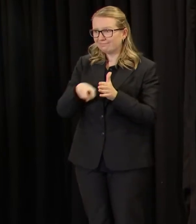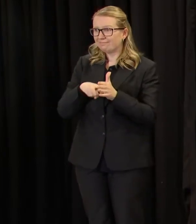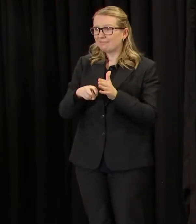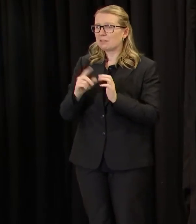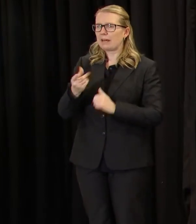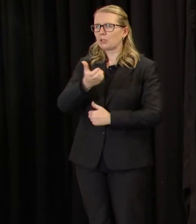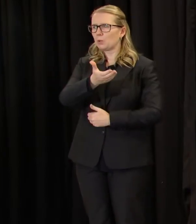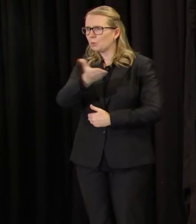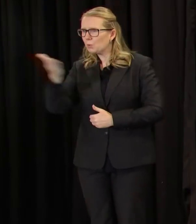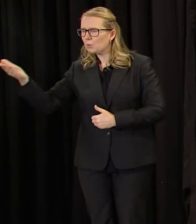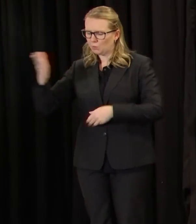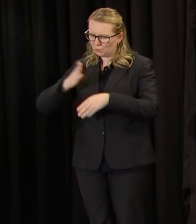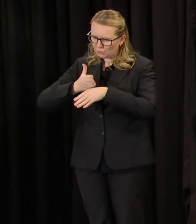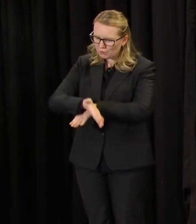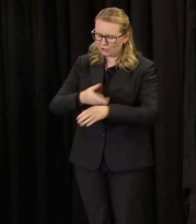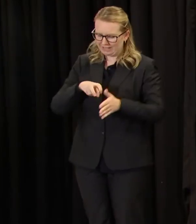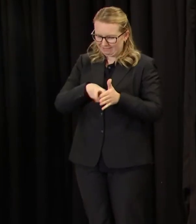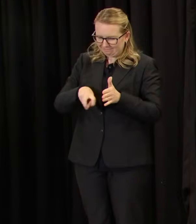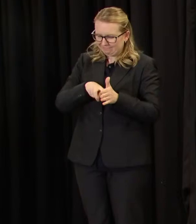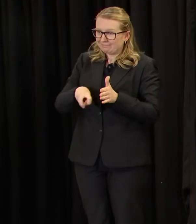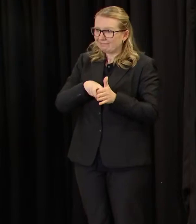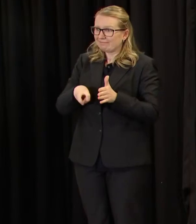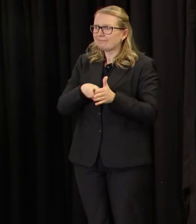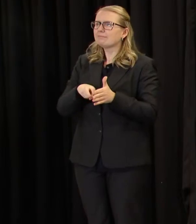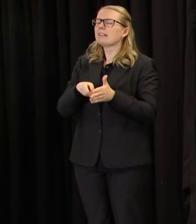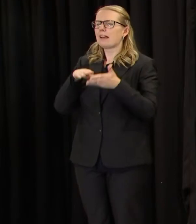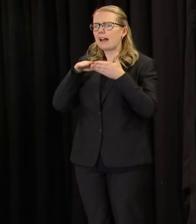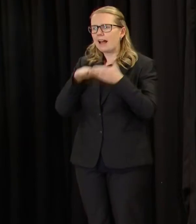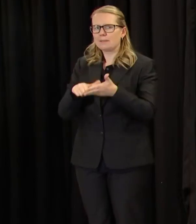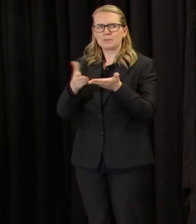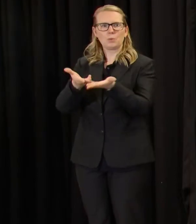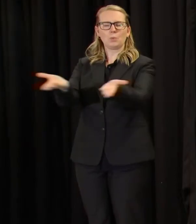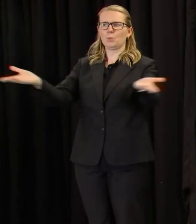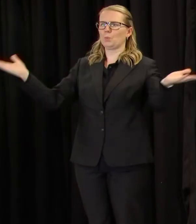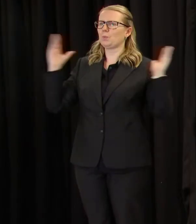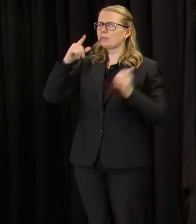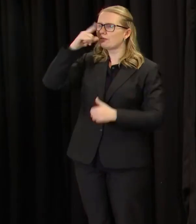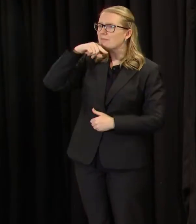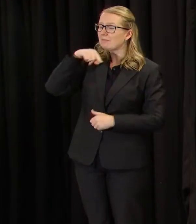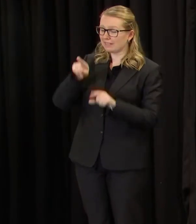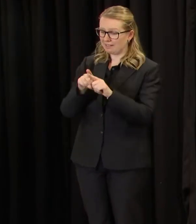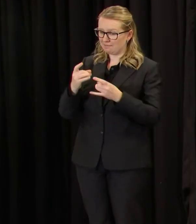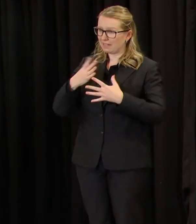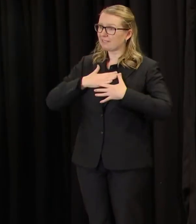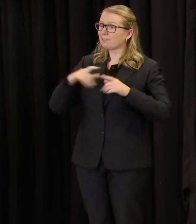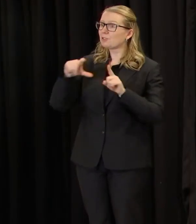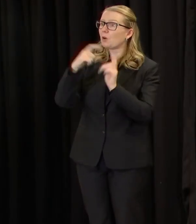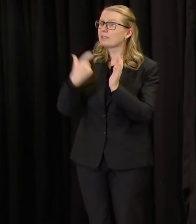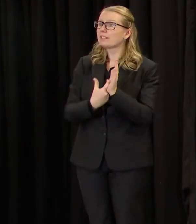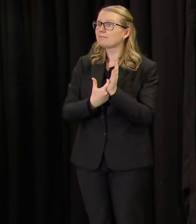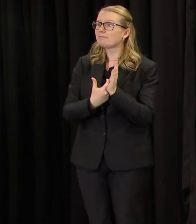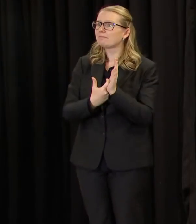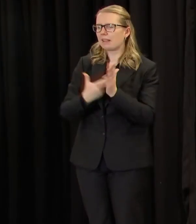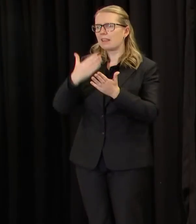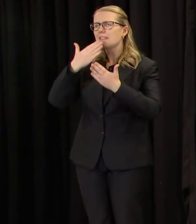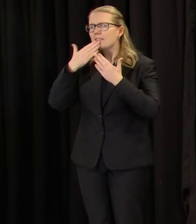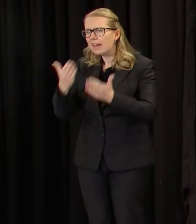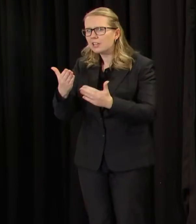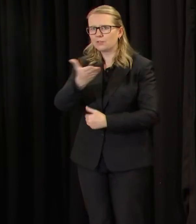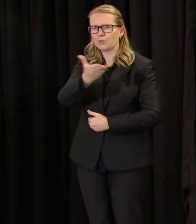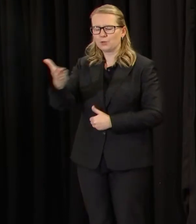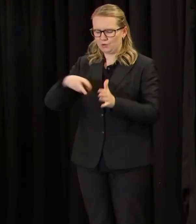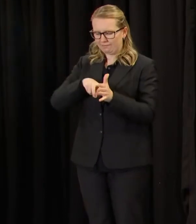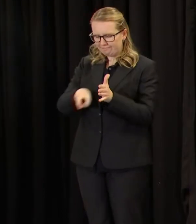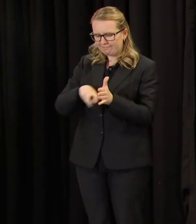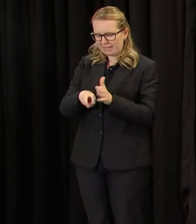in the community, especially someone like me, a healthcare worker. I know that all healthcare workers will join in saying thank you to those people.